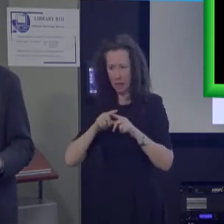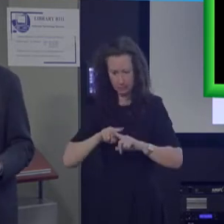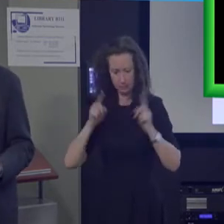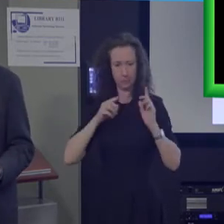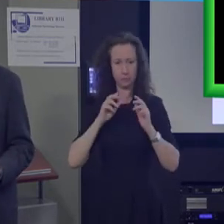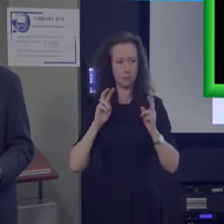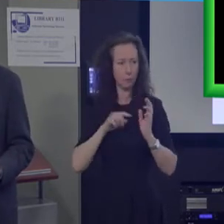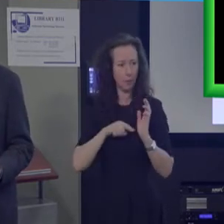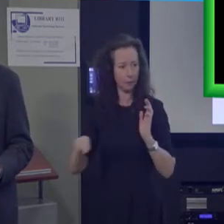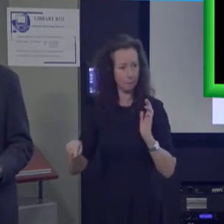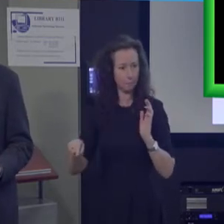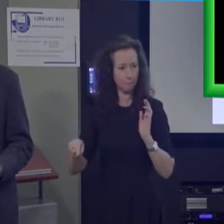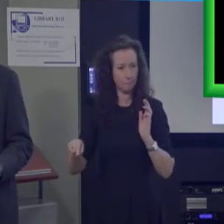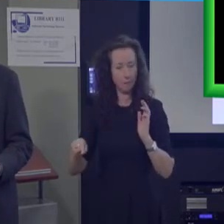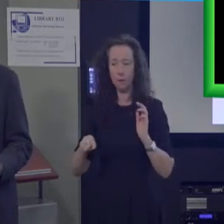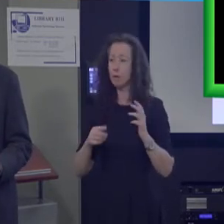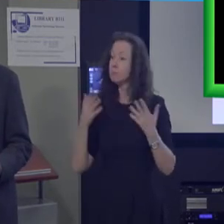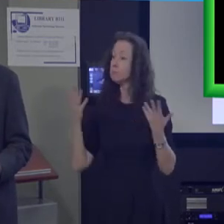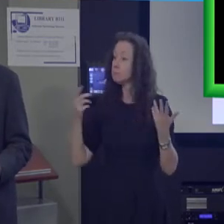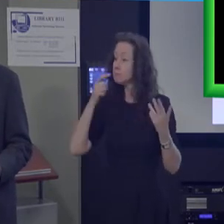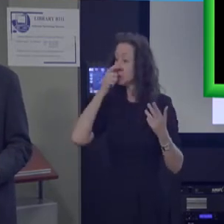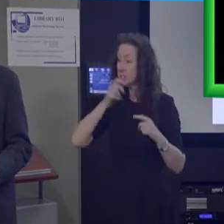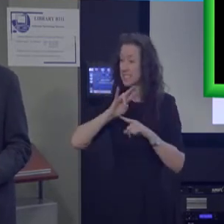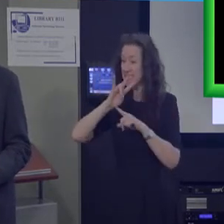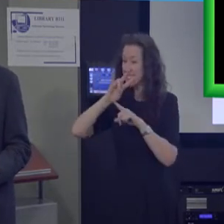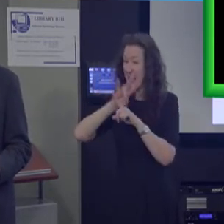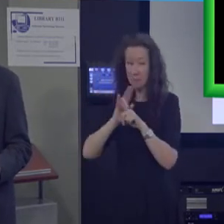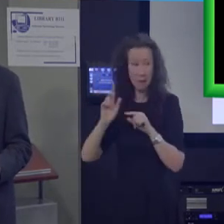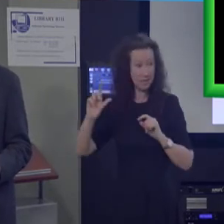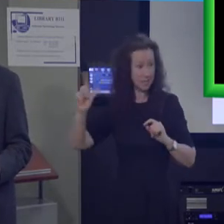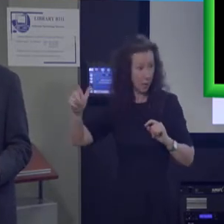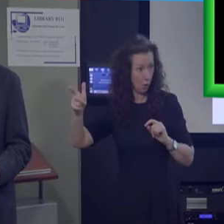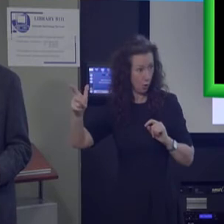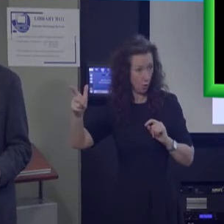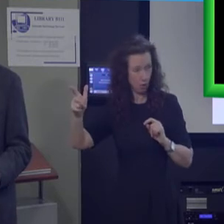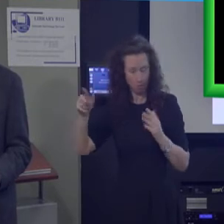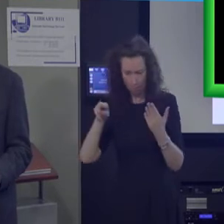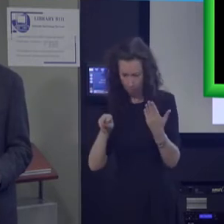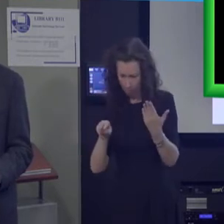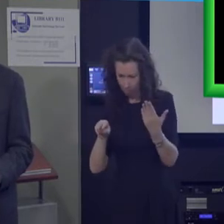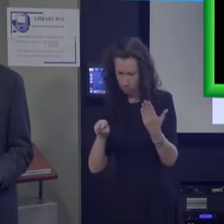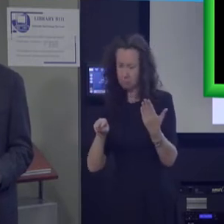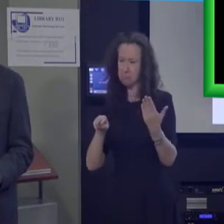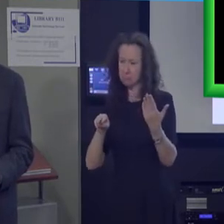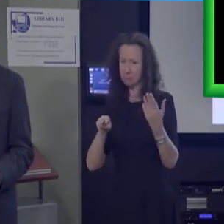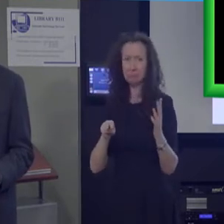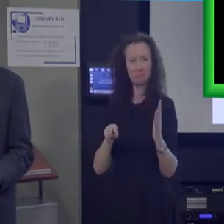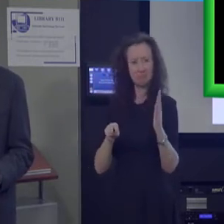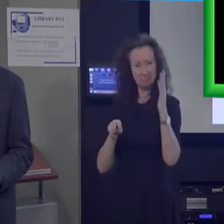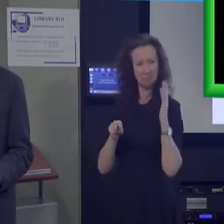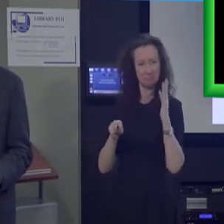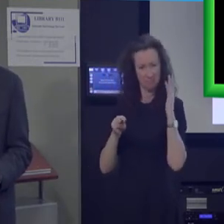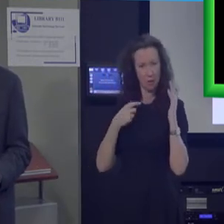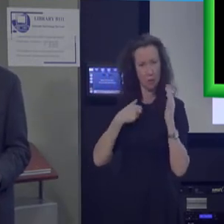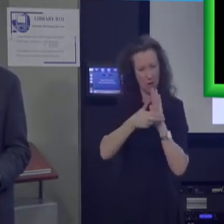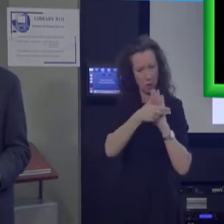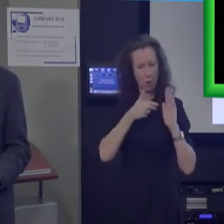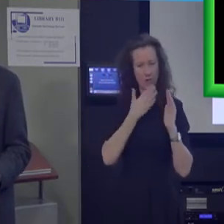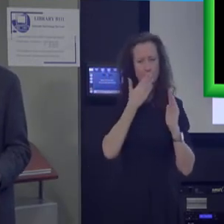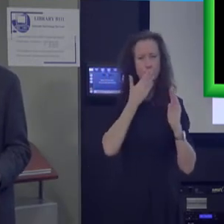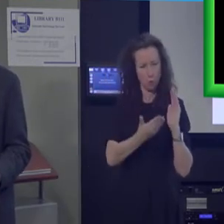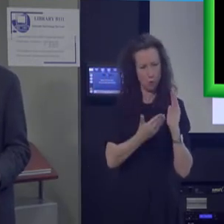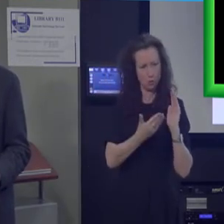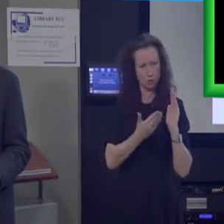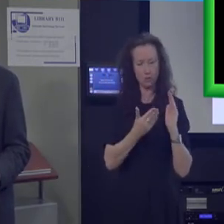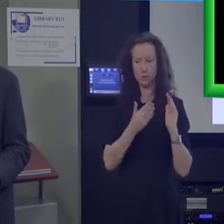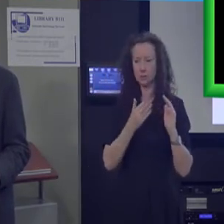months later, these scores show the proportion of students who we classified as good reasoners. And we got